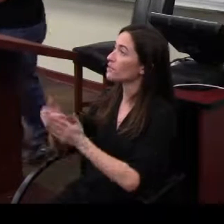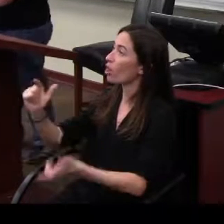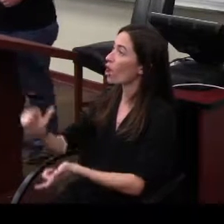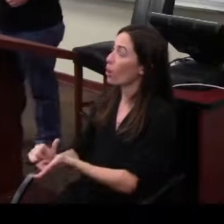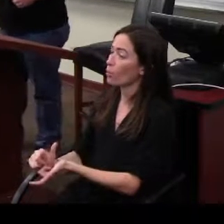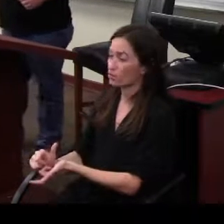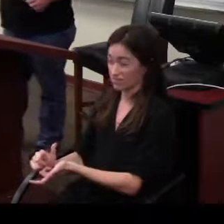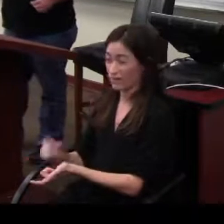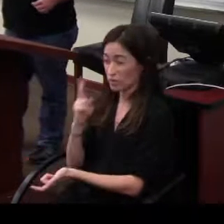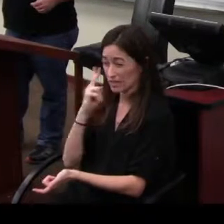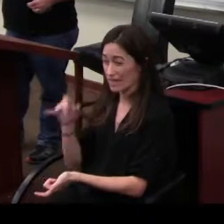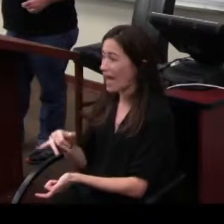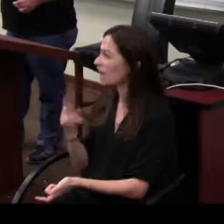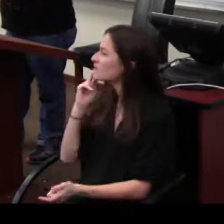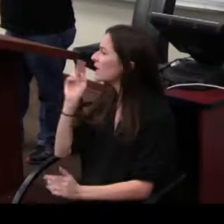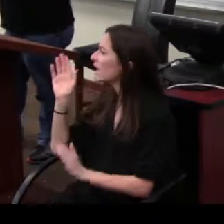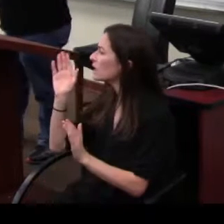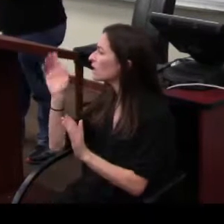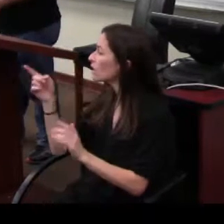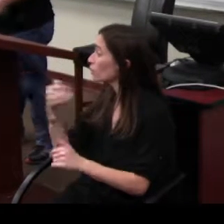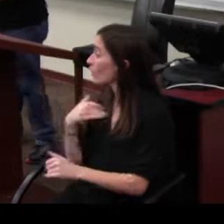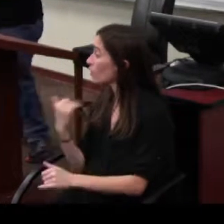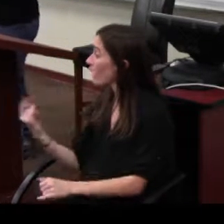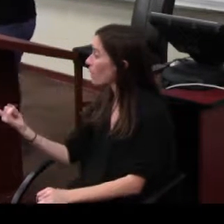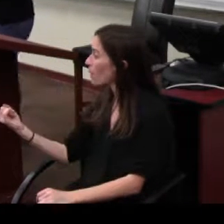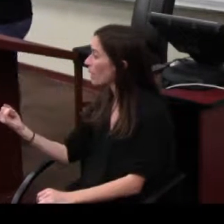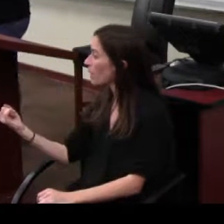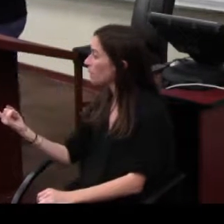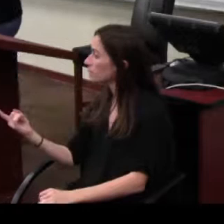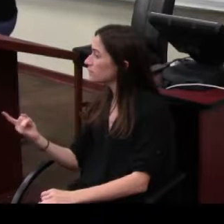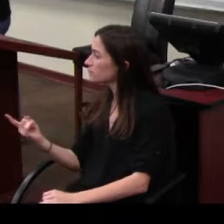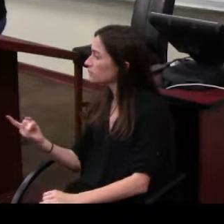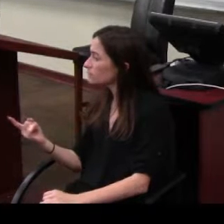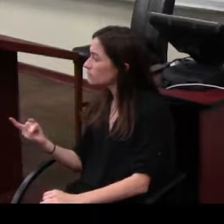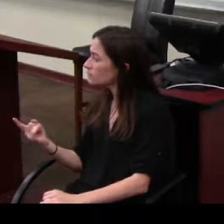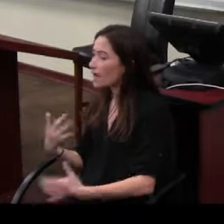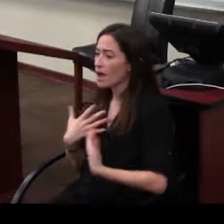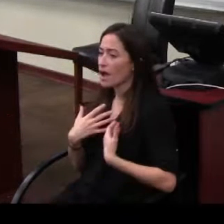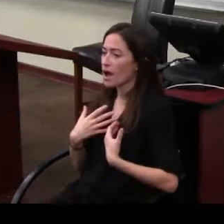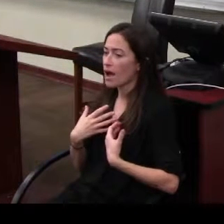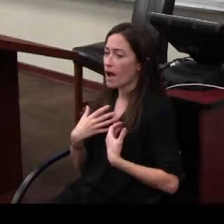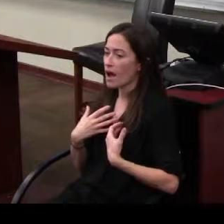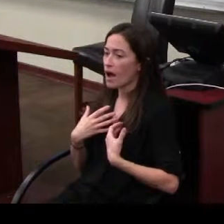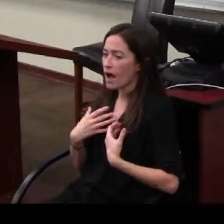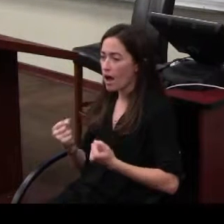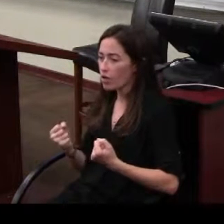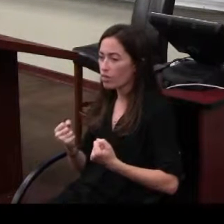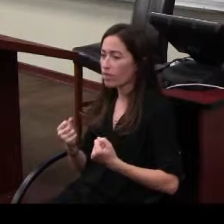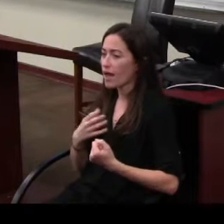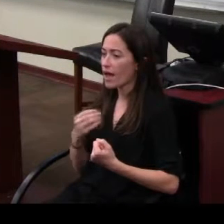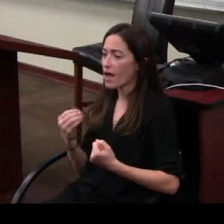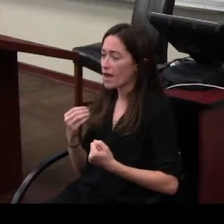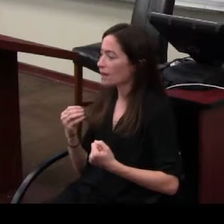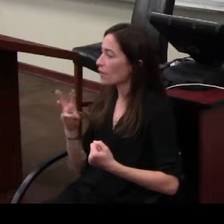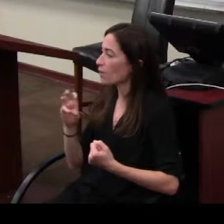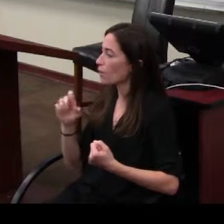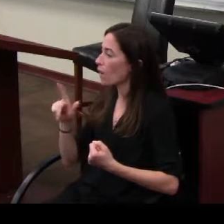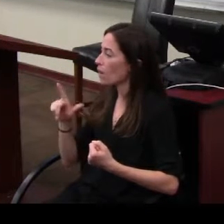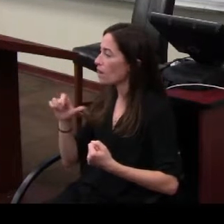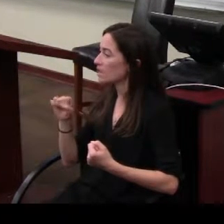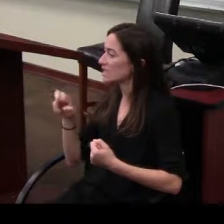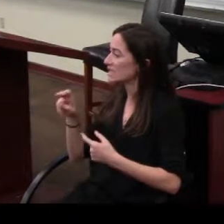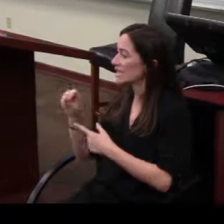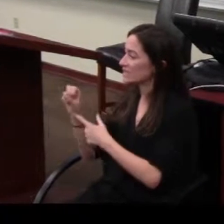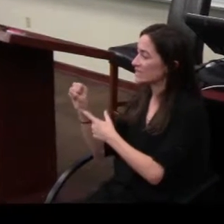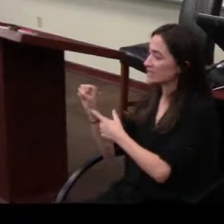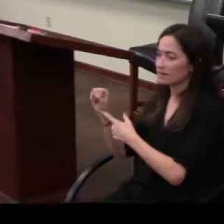like that, right? I see some hands here. You got one right now? Yeah. Valentine's Health and Wellness. Health and wellness. That's a sign for your heart. Know